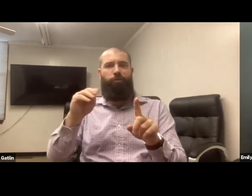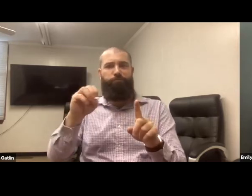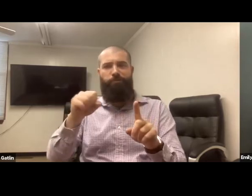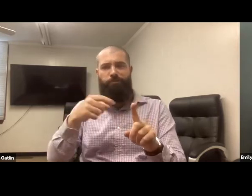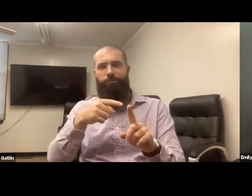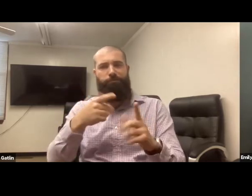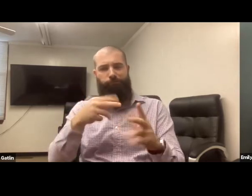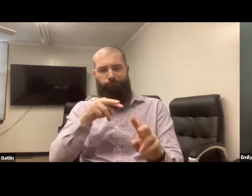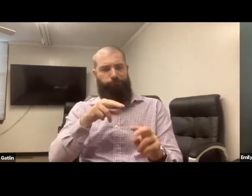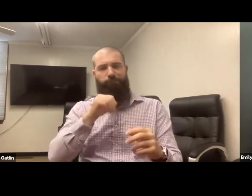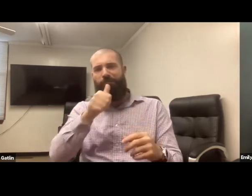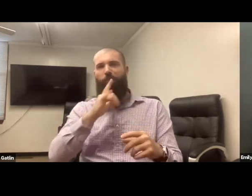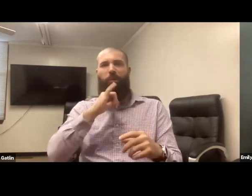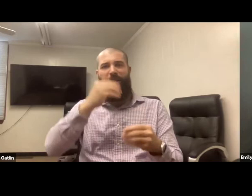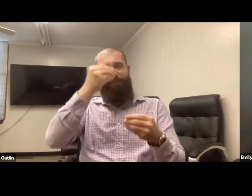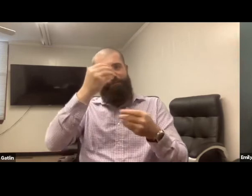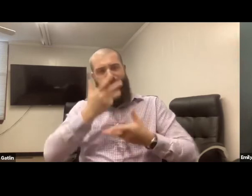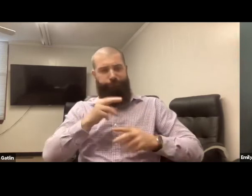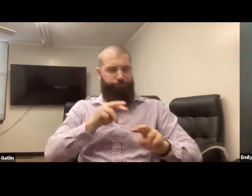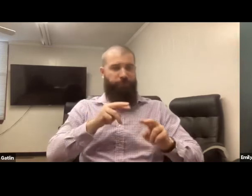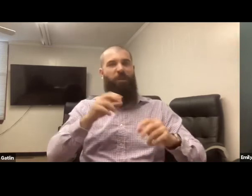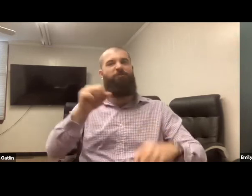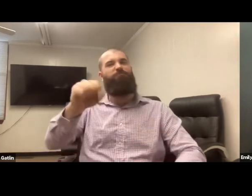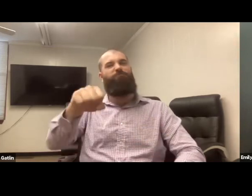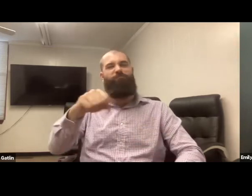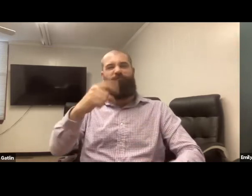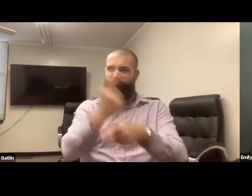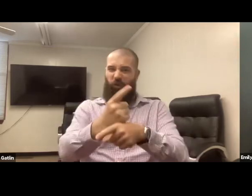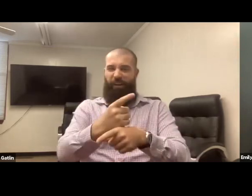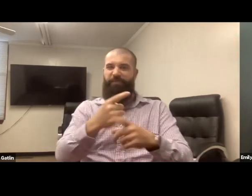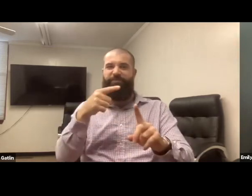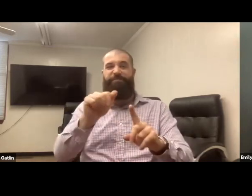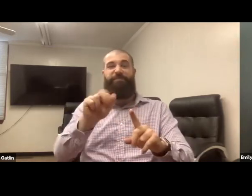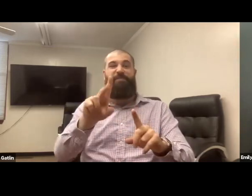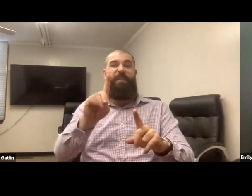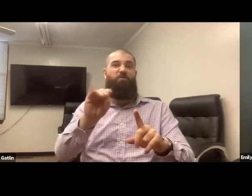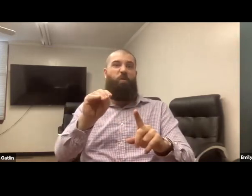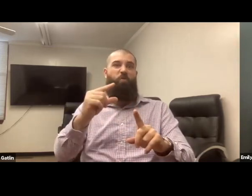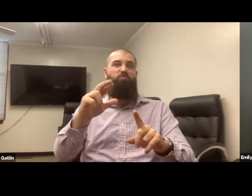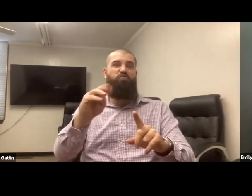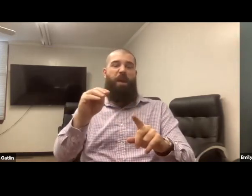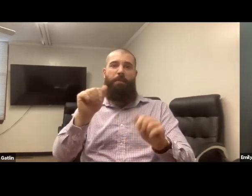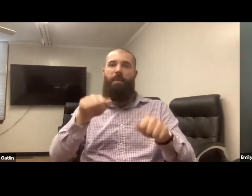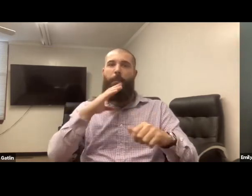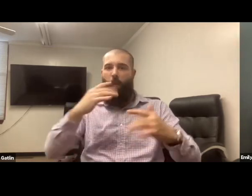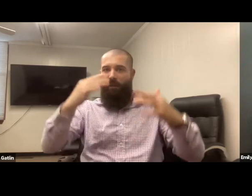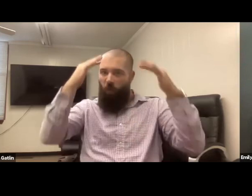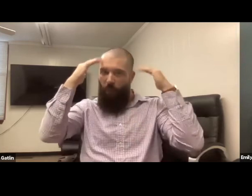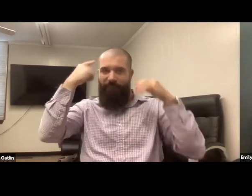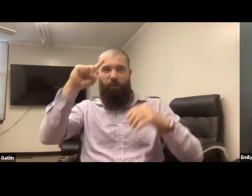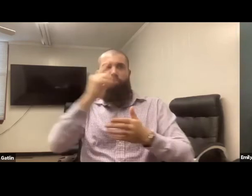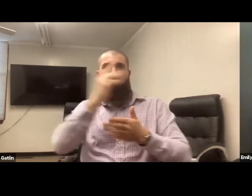confused with an audiogram. They're not sure what it is they're looking at, what kind of information is provided there, and you're right about that.